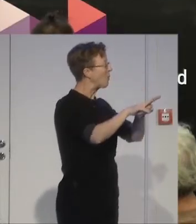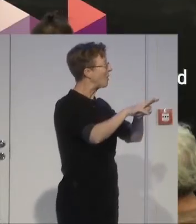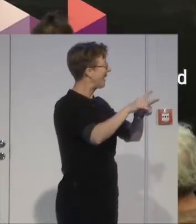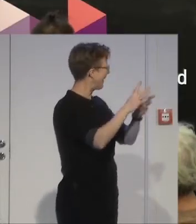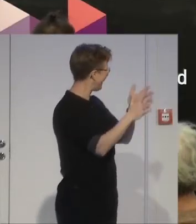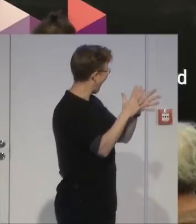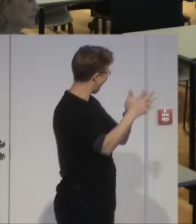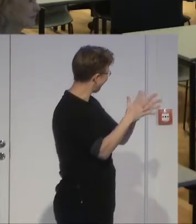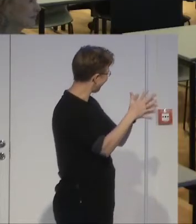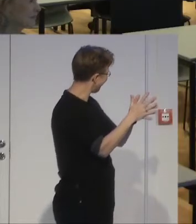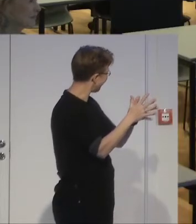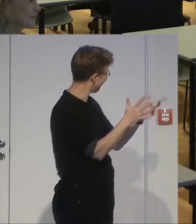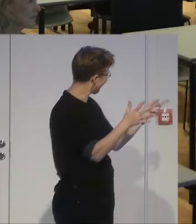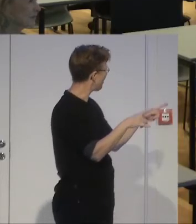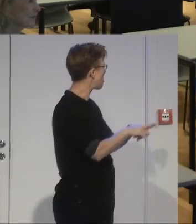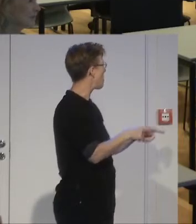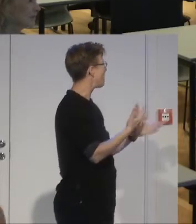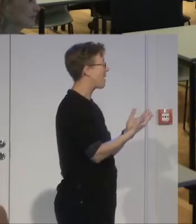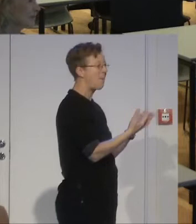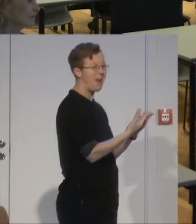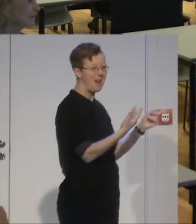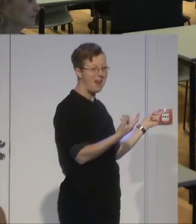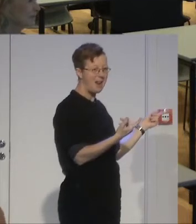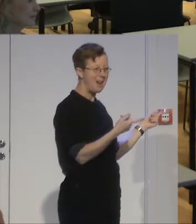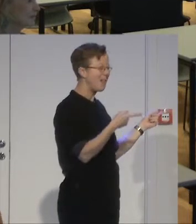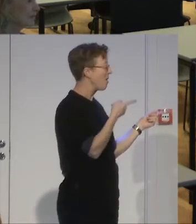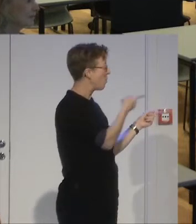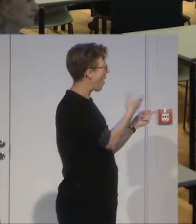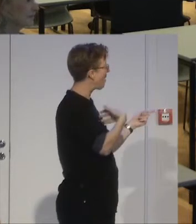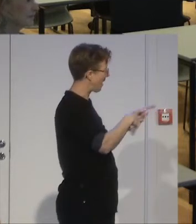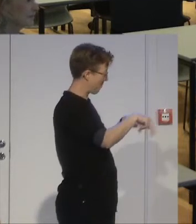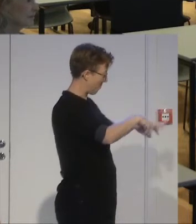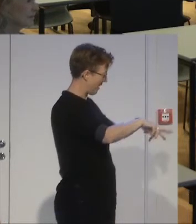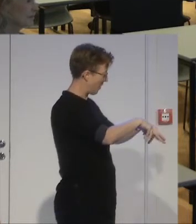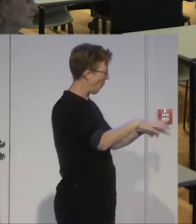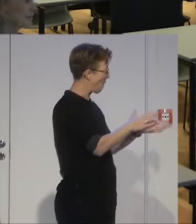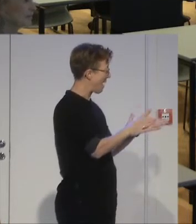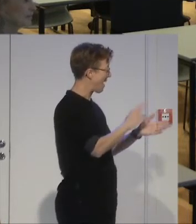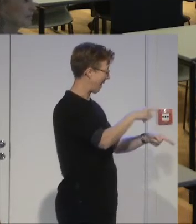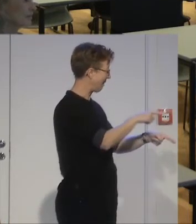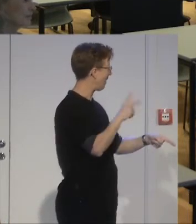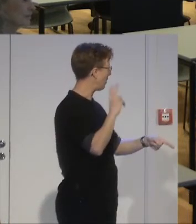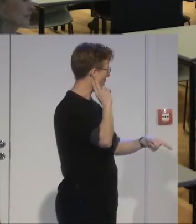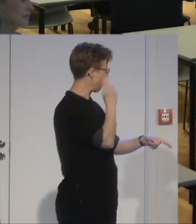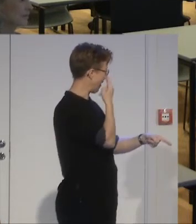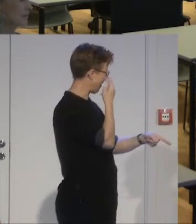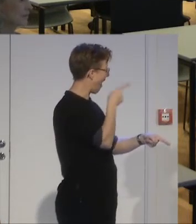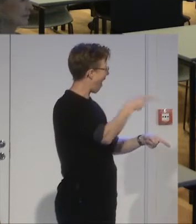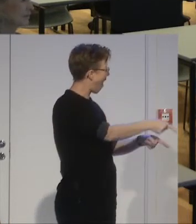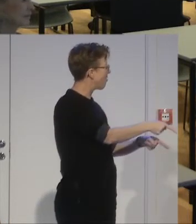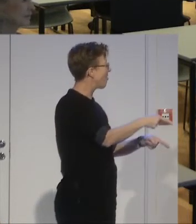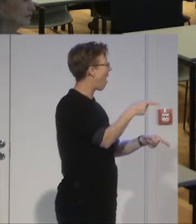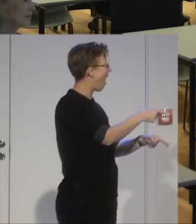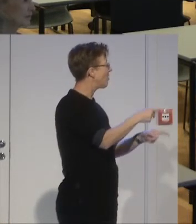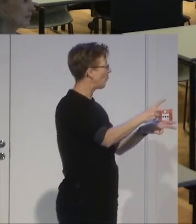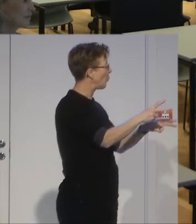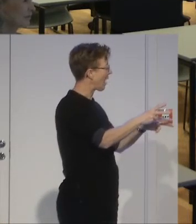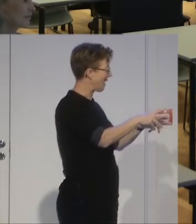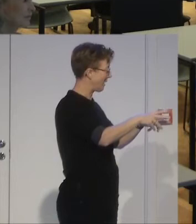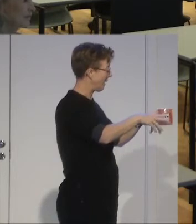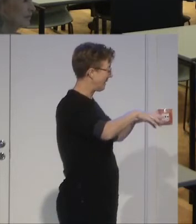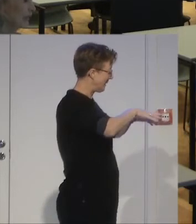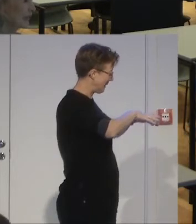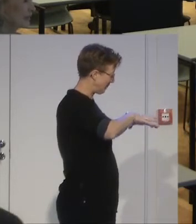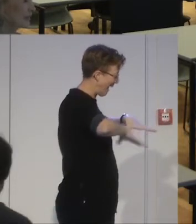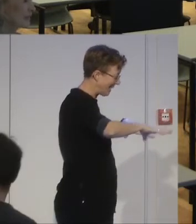So the way you say, the one you had on the video, the deafblind person, when he's using the space,